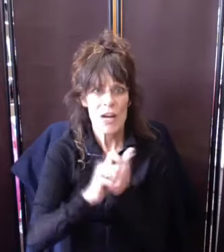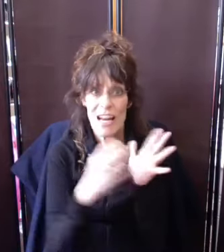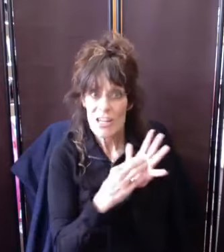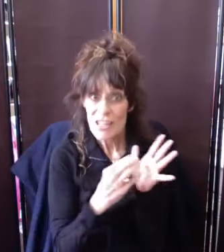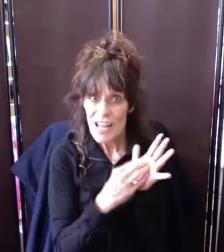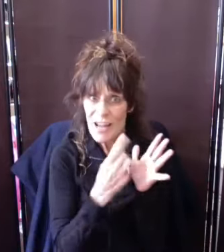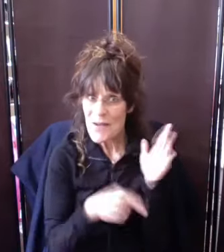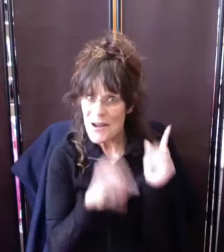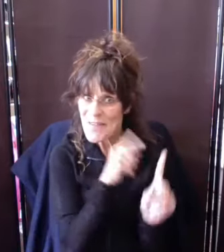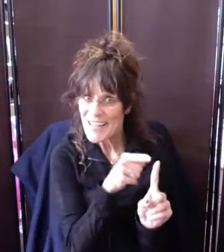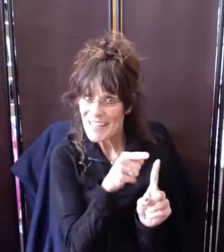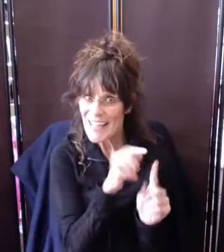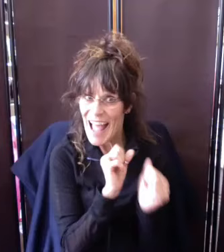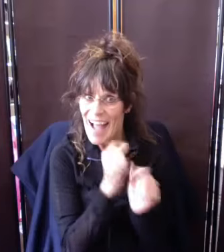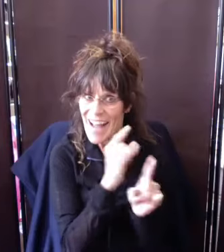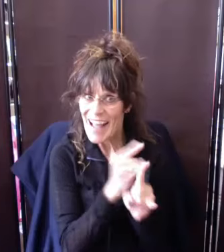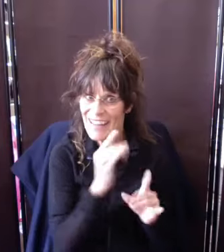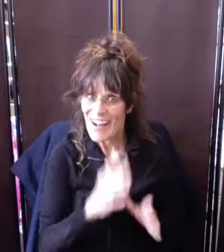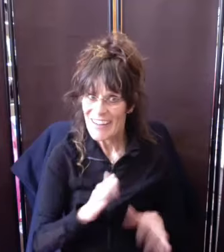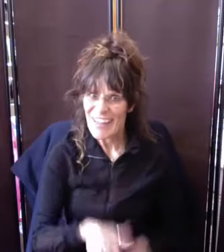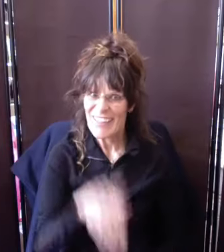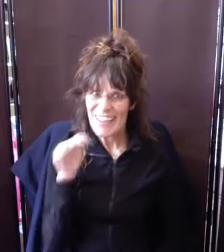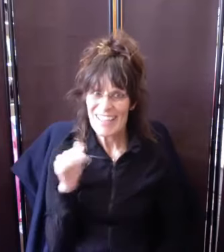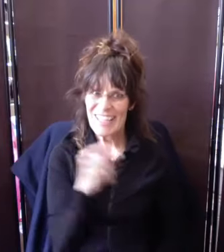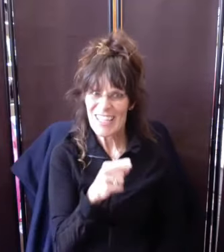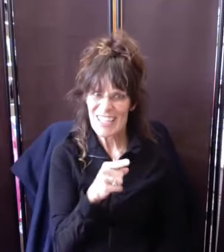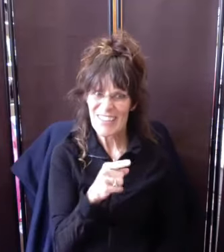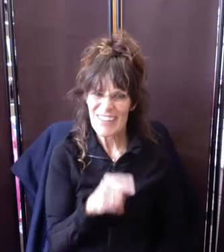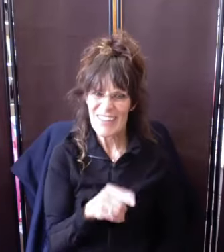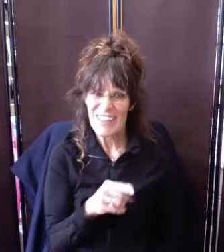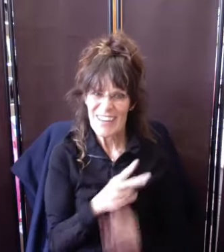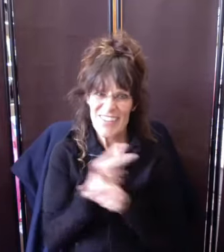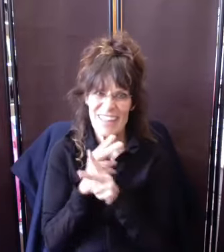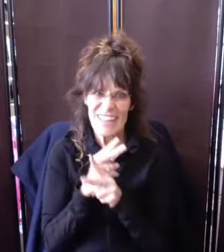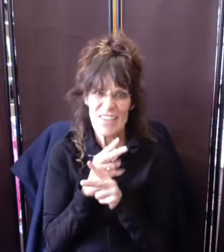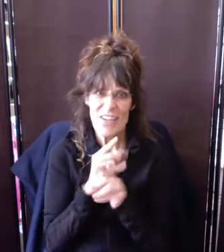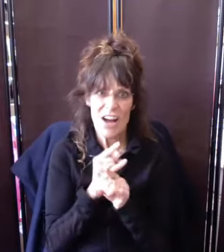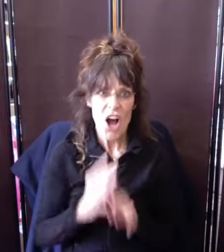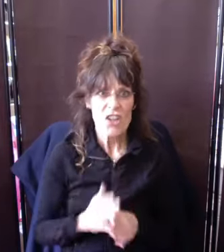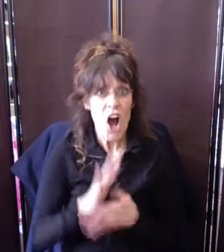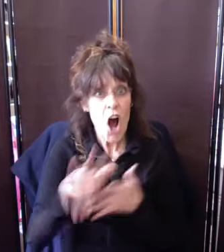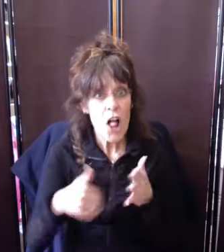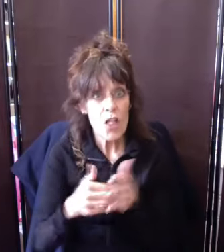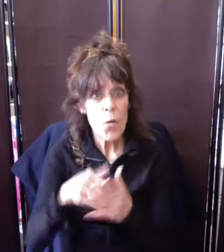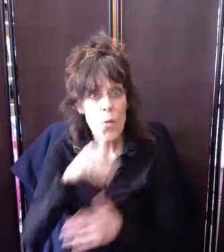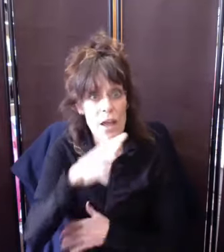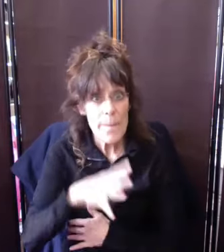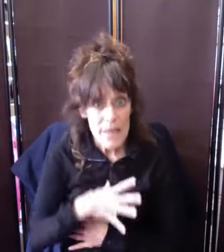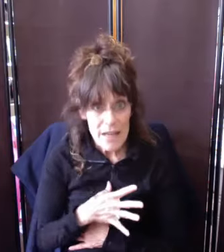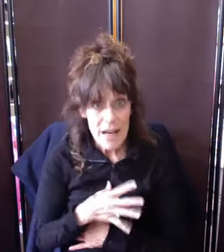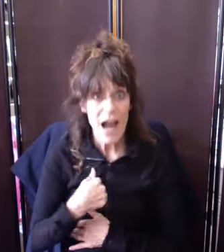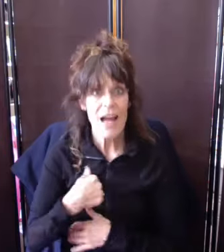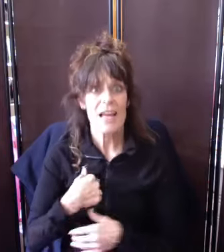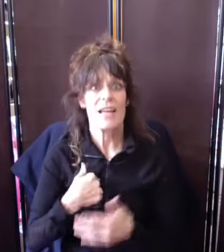the alcoholics had raised her. How she'd been raised by alcoholics. And she wasn't talking about me. She's talking about all the women that I sponsor. She's met a